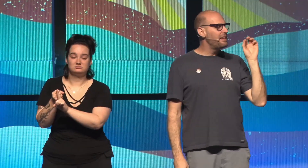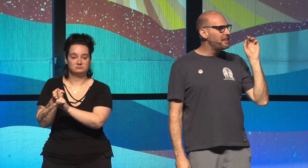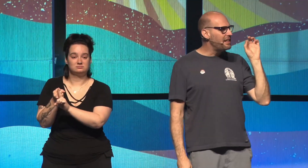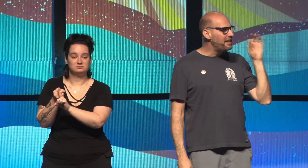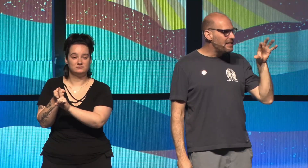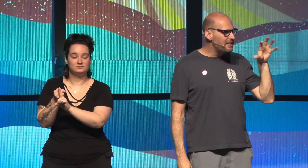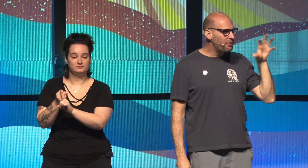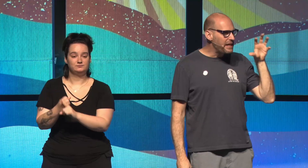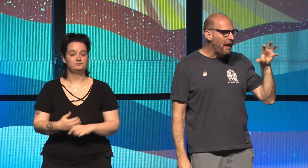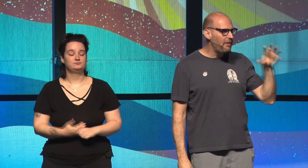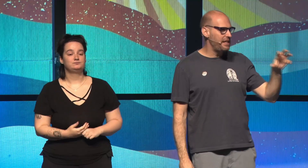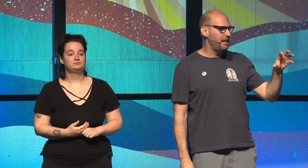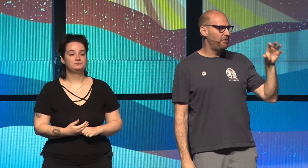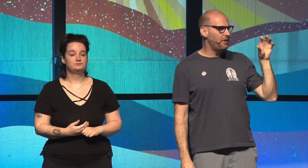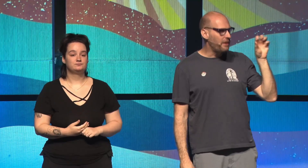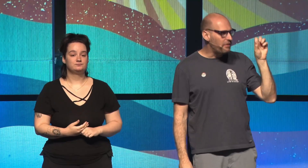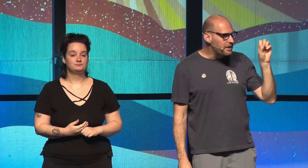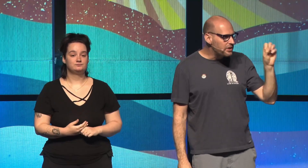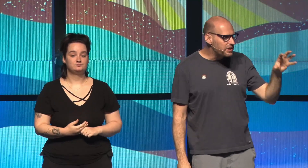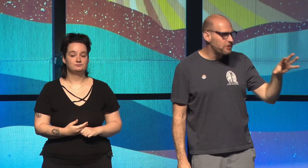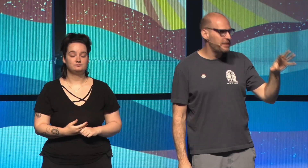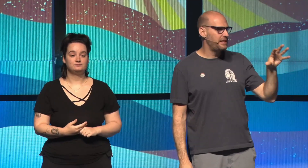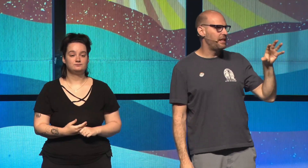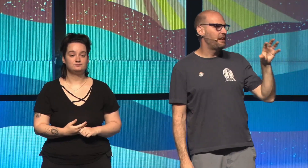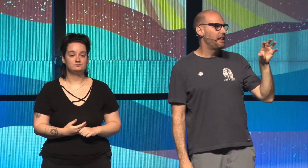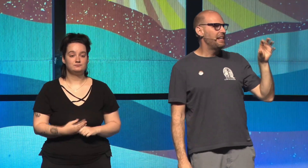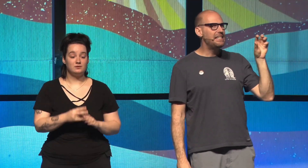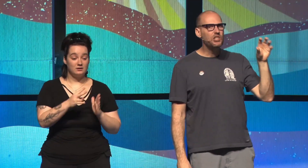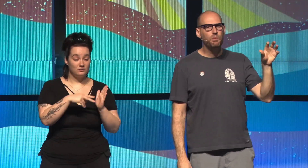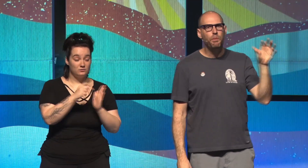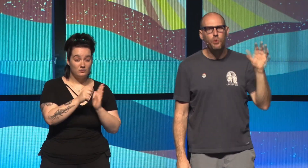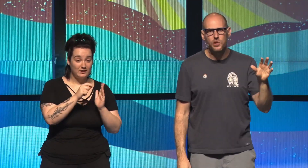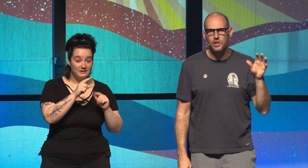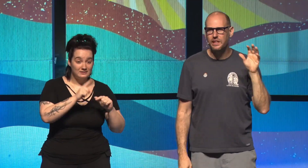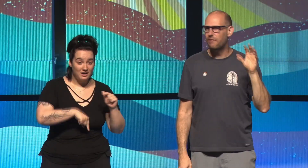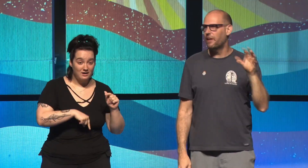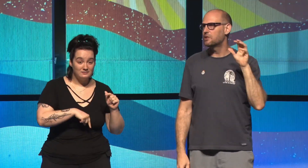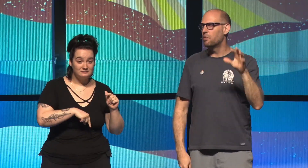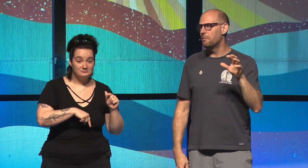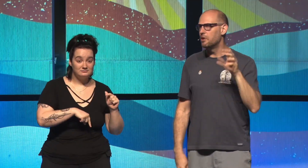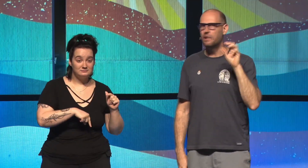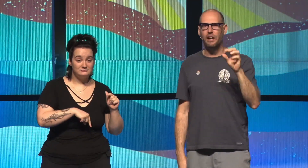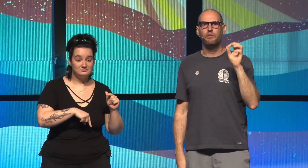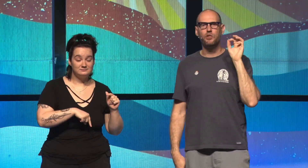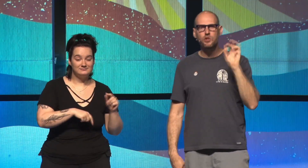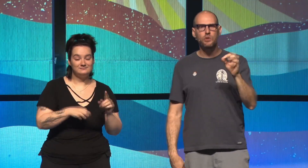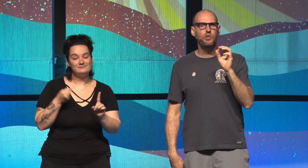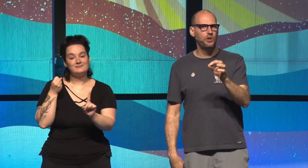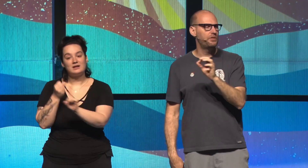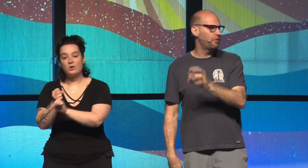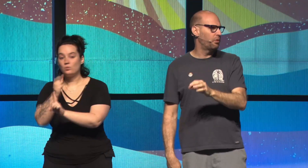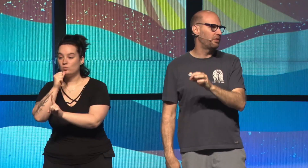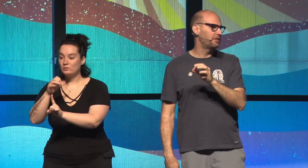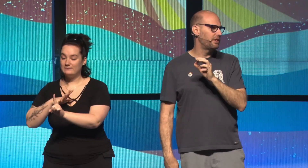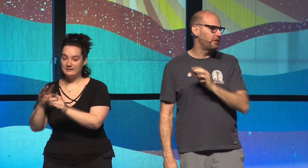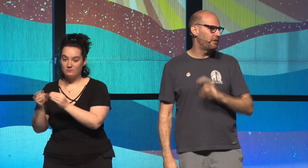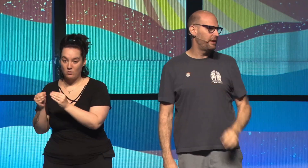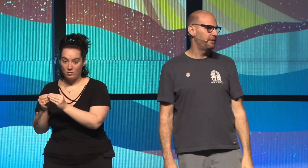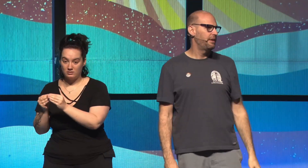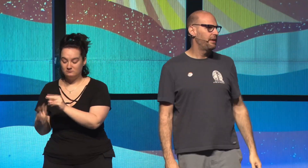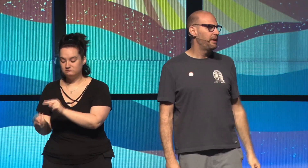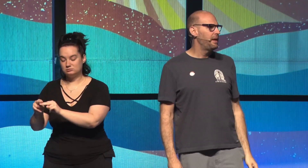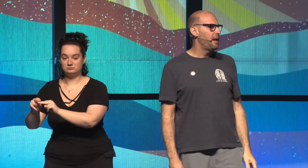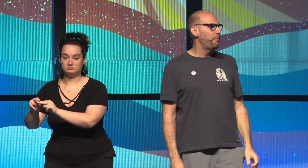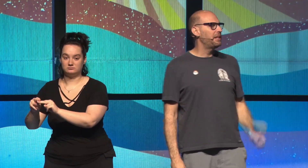that this reality of illiteracy disproportionately affects women who account for 2/3 of the world's